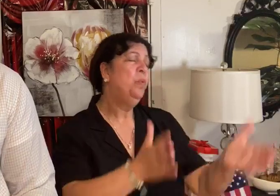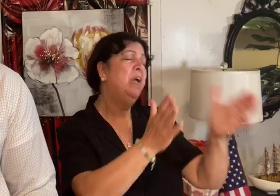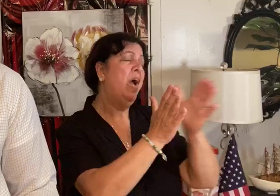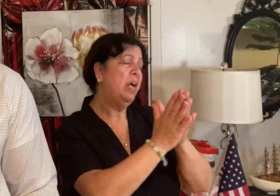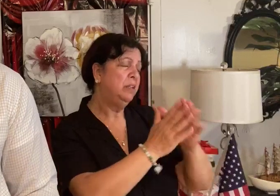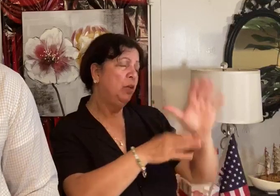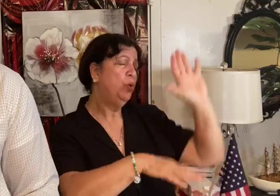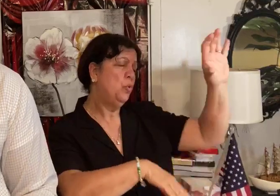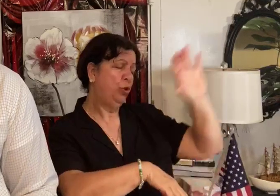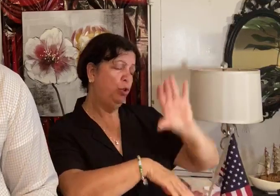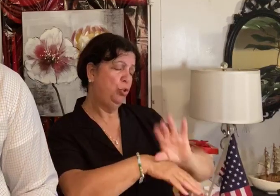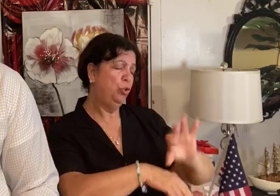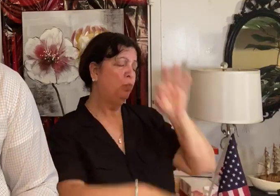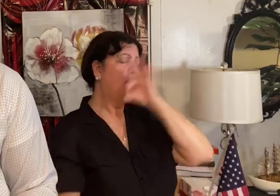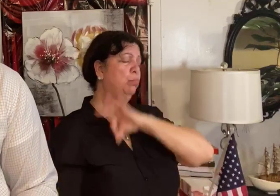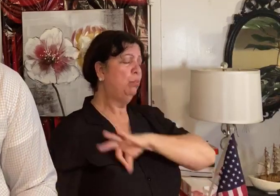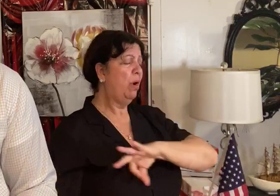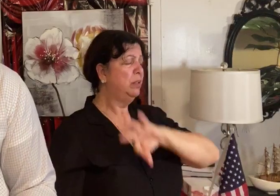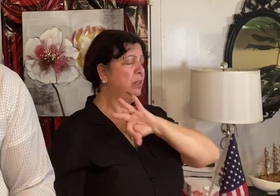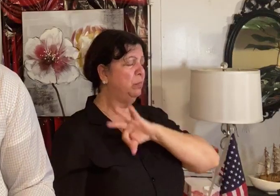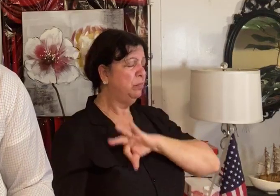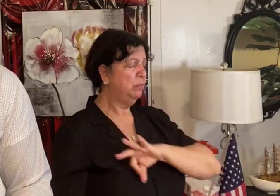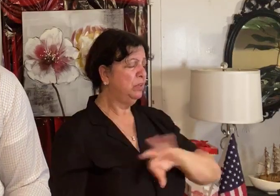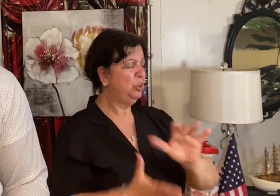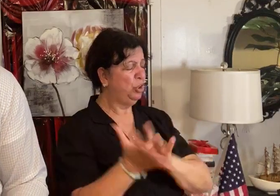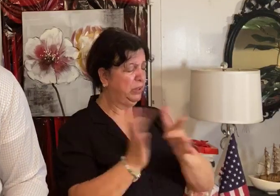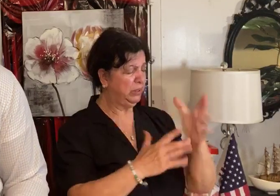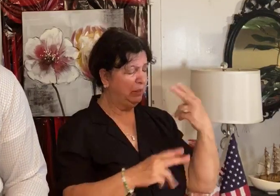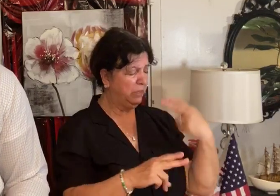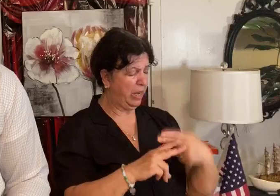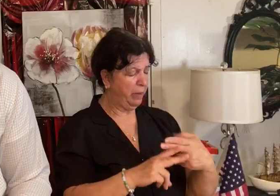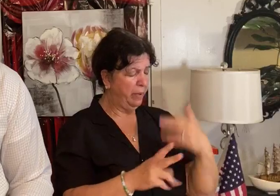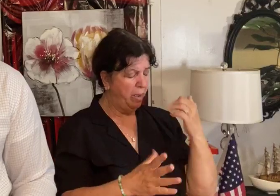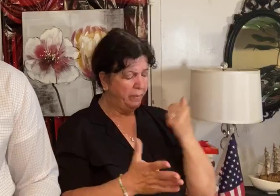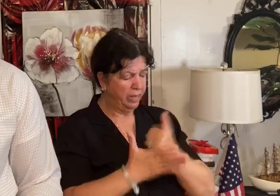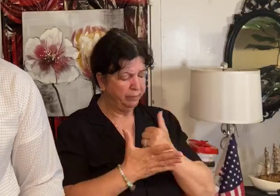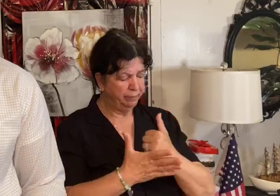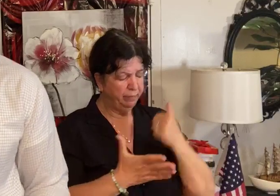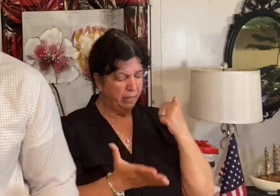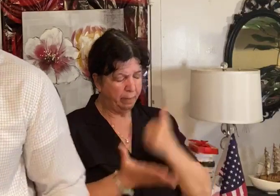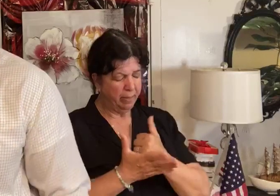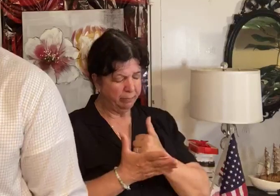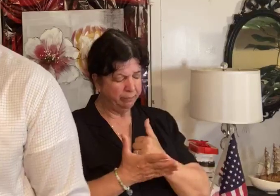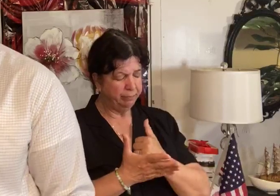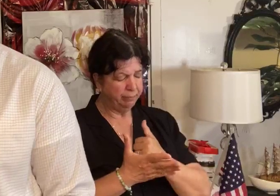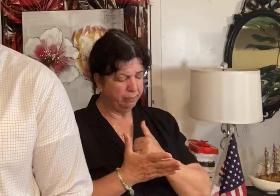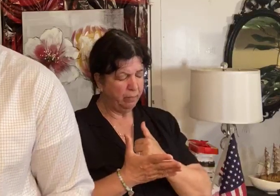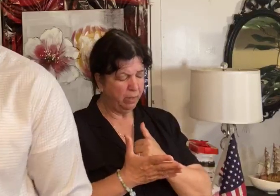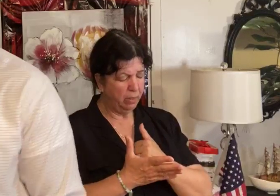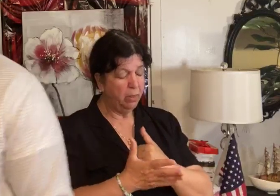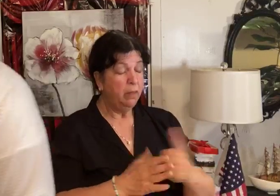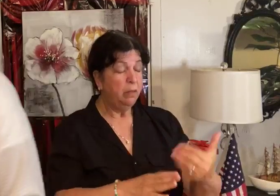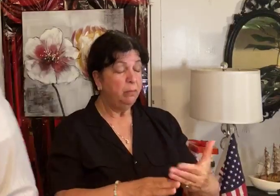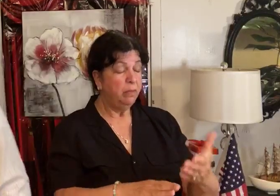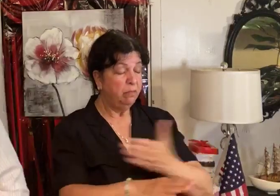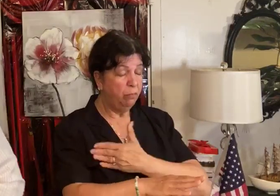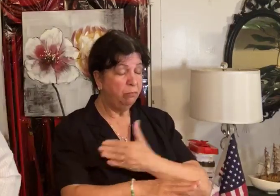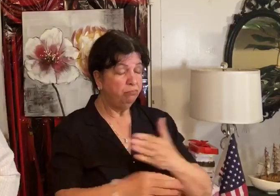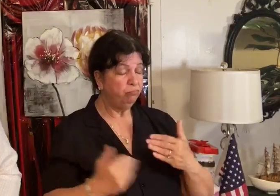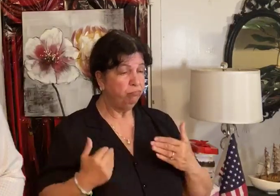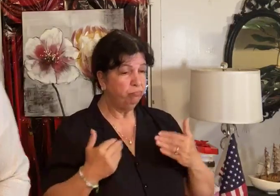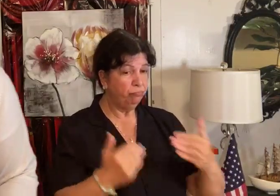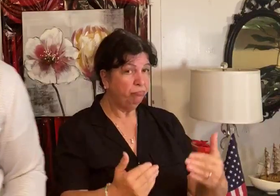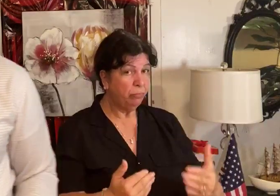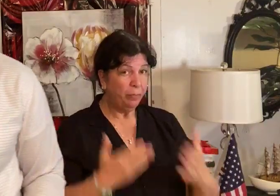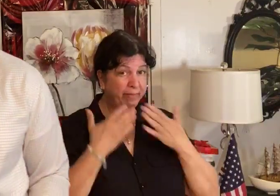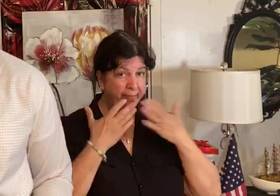church would prosper. We pray this in Jesus' name. Amen. Amen. Before I go further, let